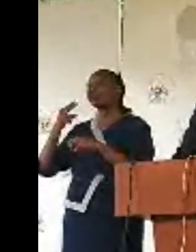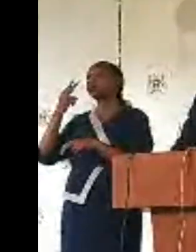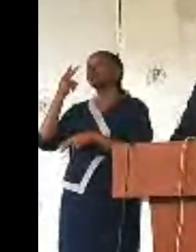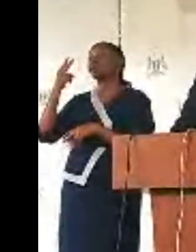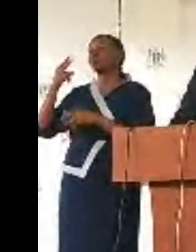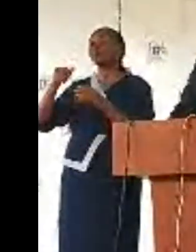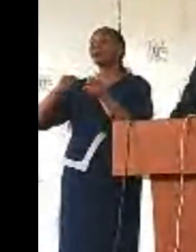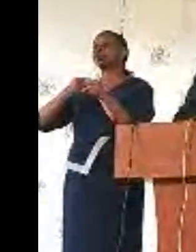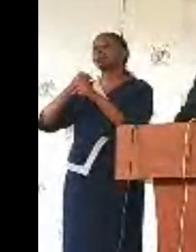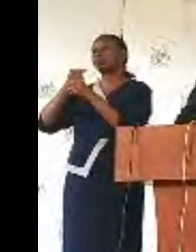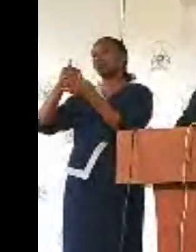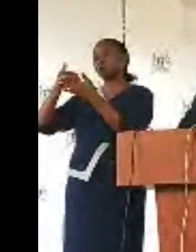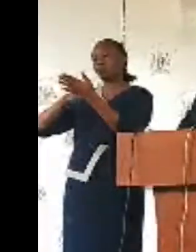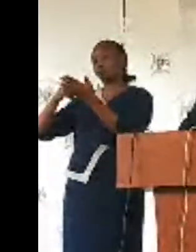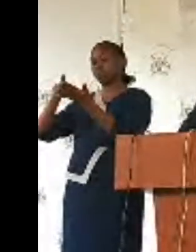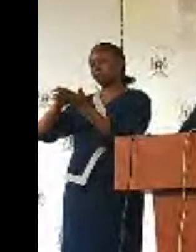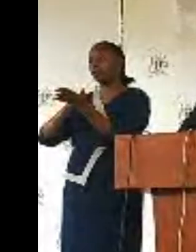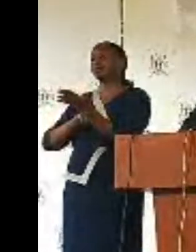registration.